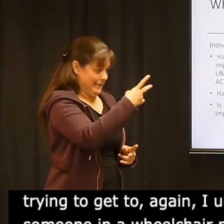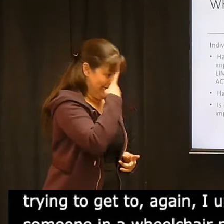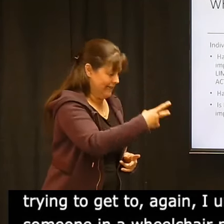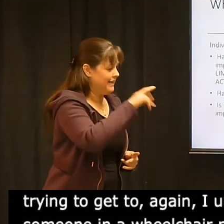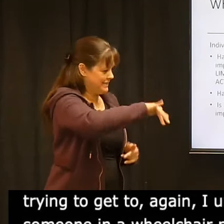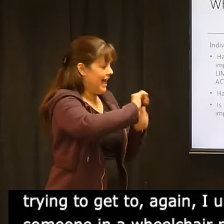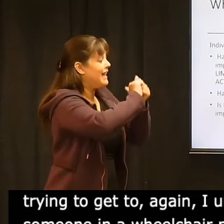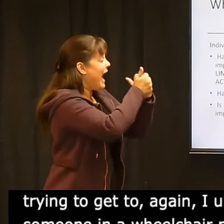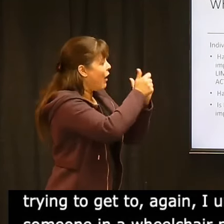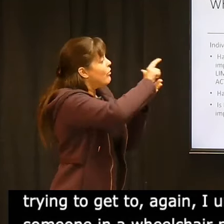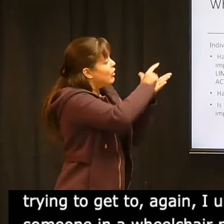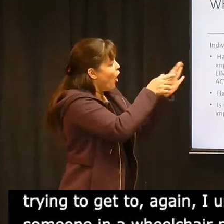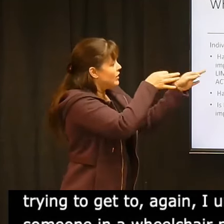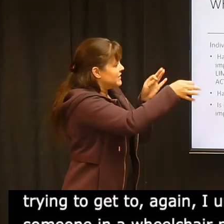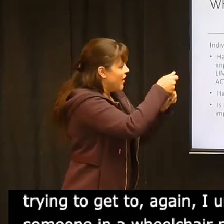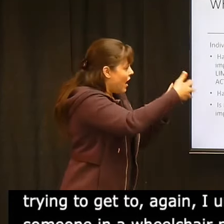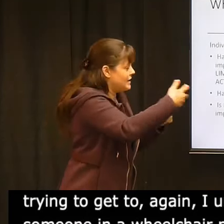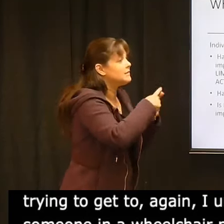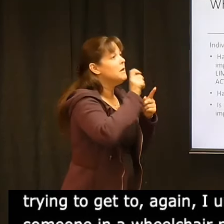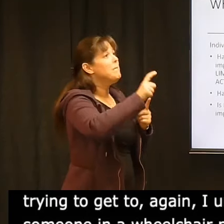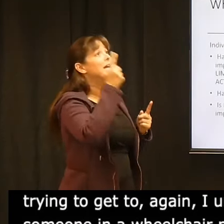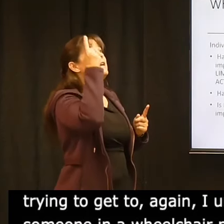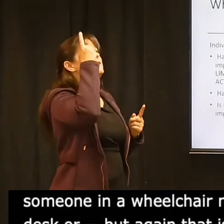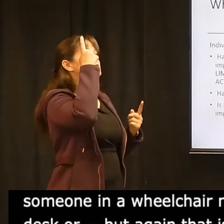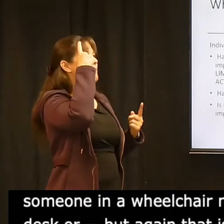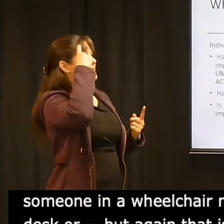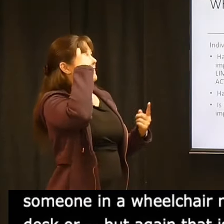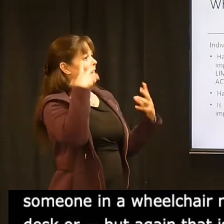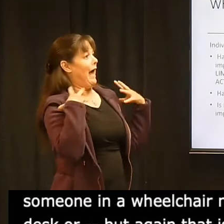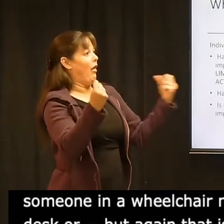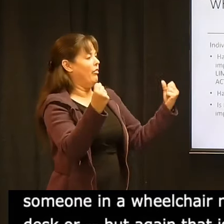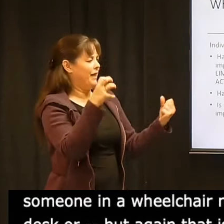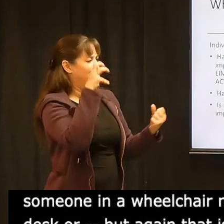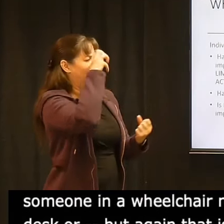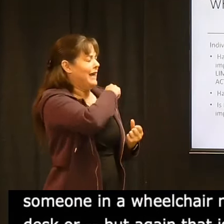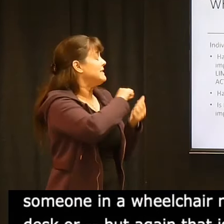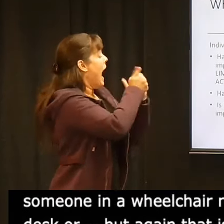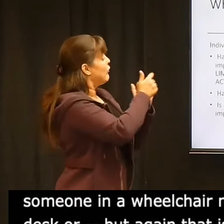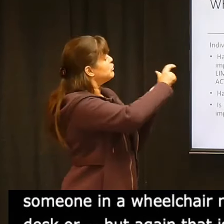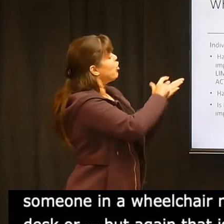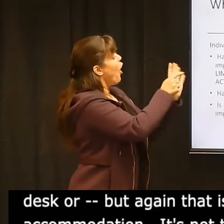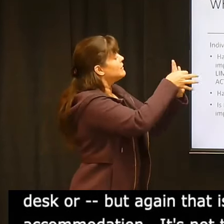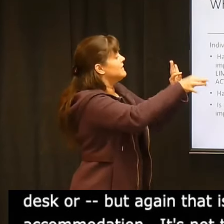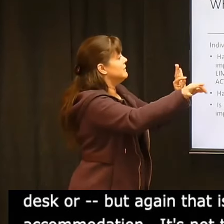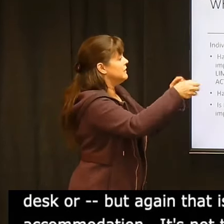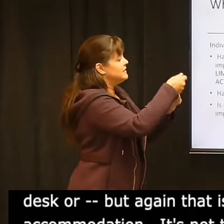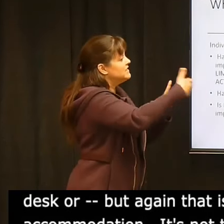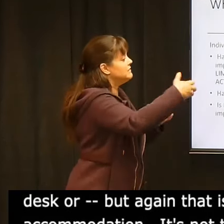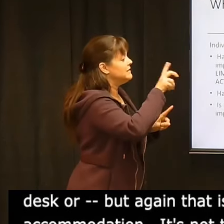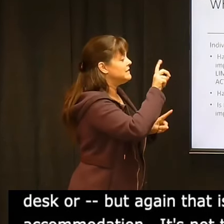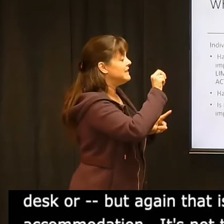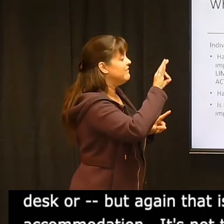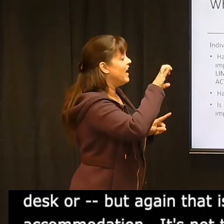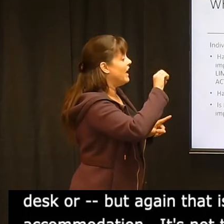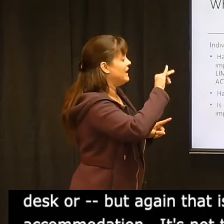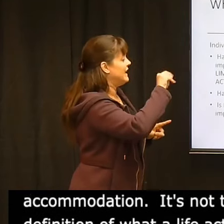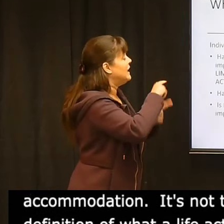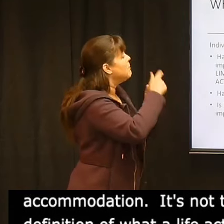being mentally healthy, I guess. So I'm just wondering, how is that defined? Because to me, it seems you have to have the definition of that